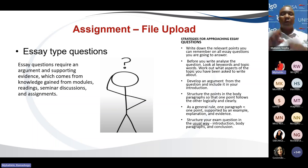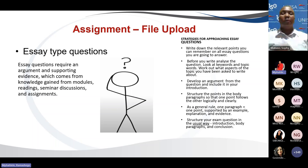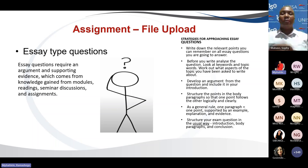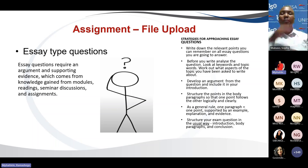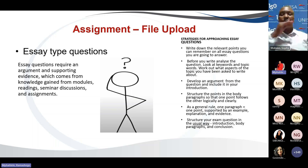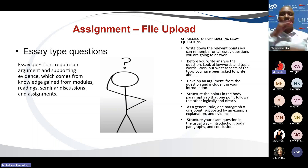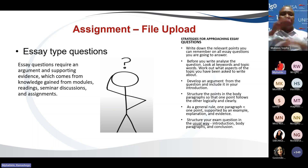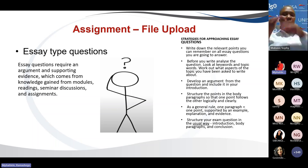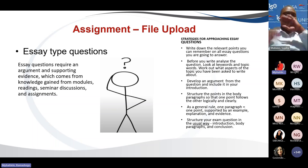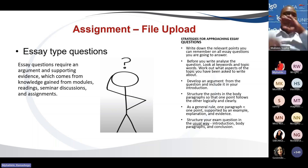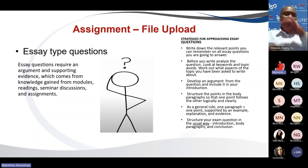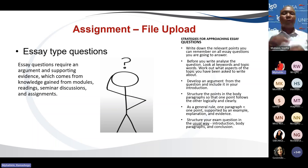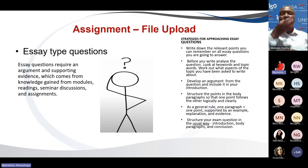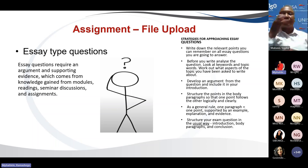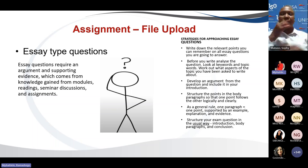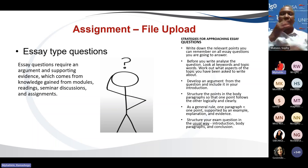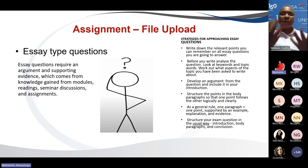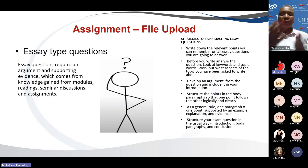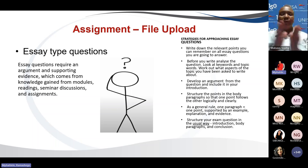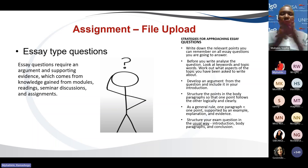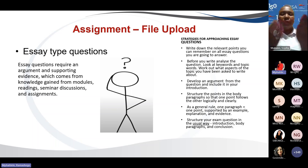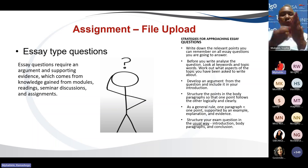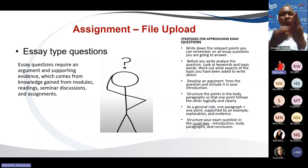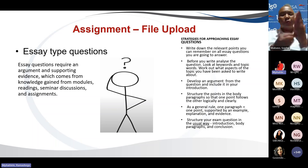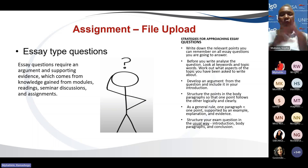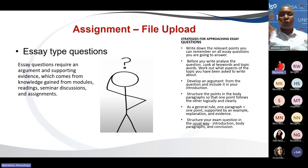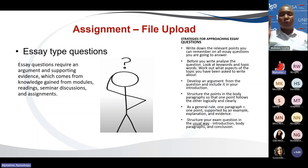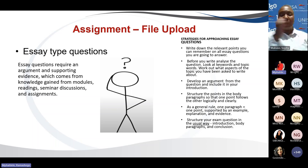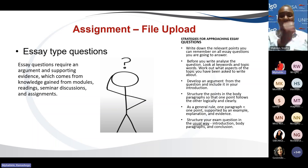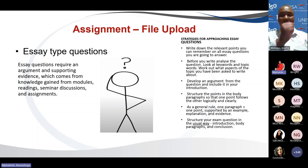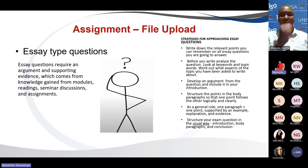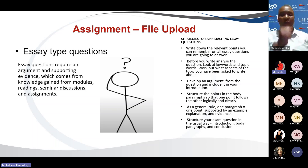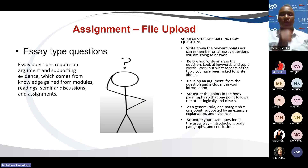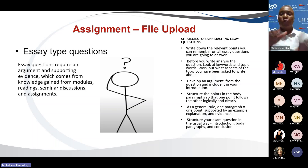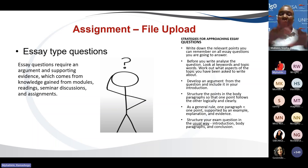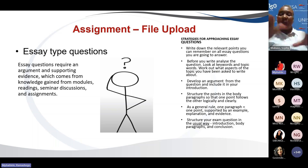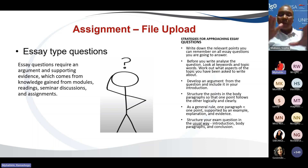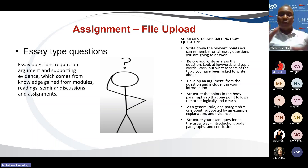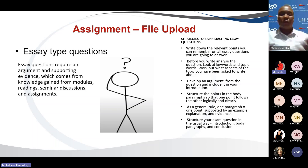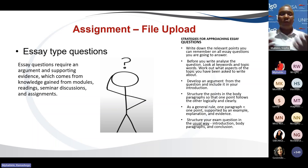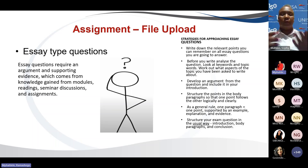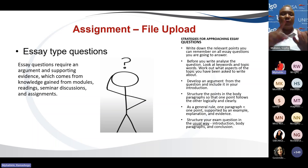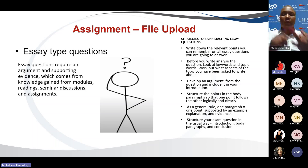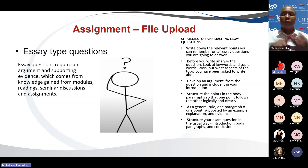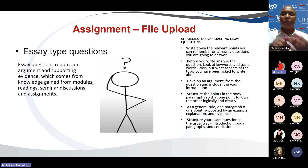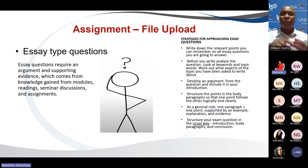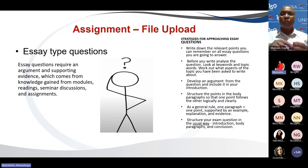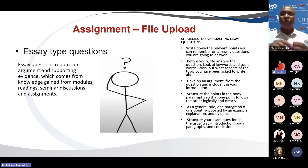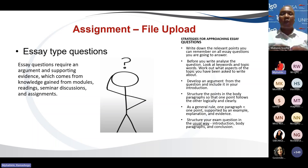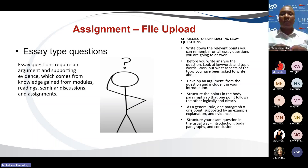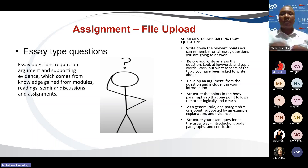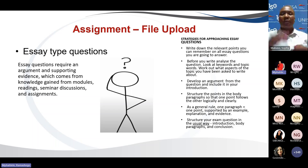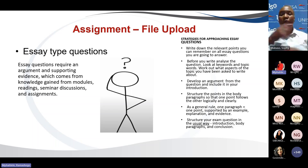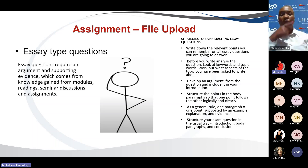will specify textbooks that you need to bring to your table, and they will also